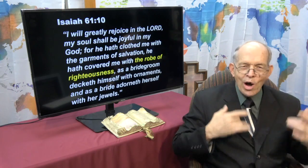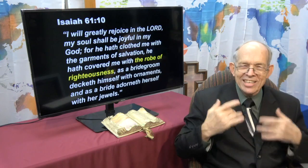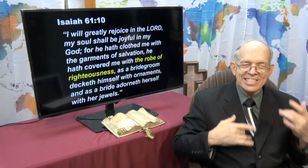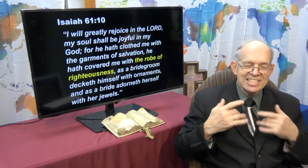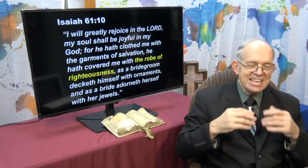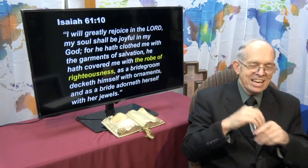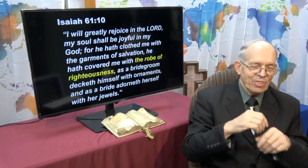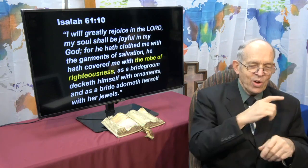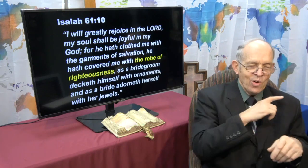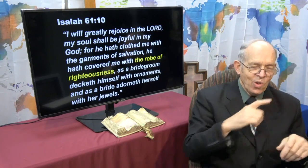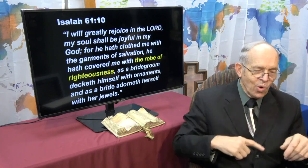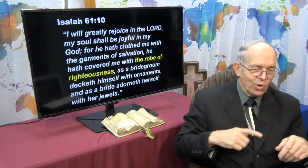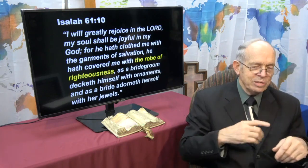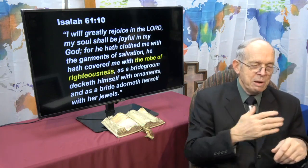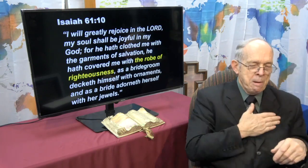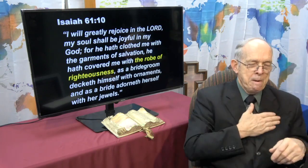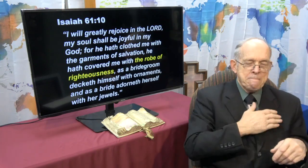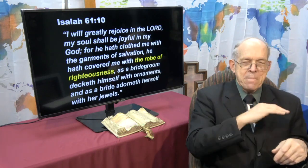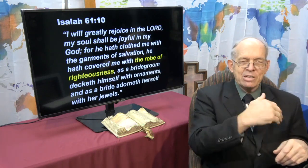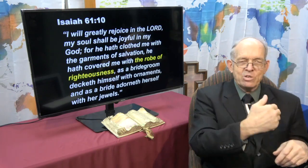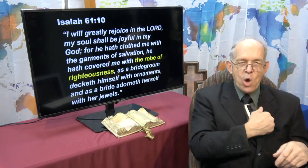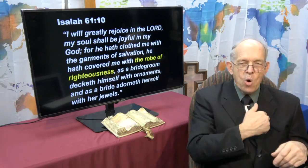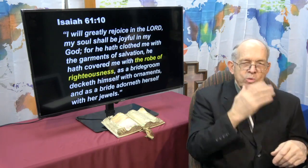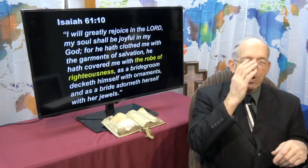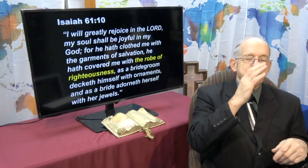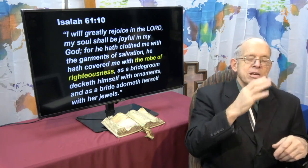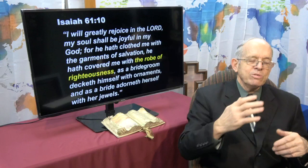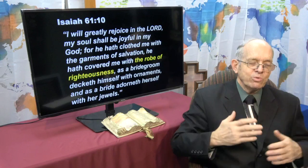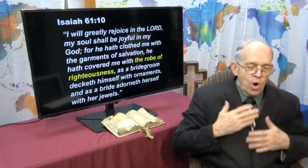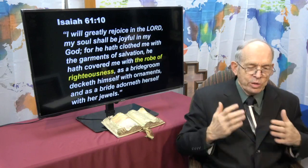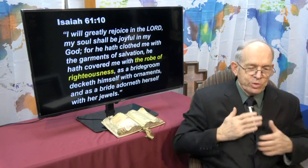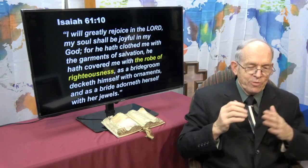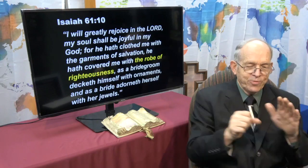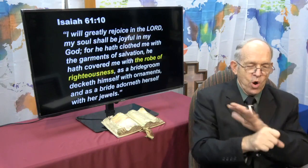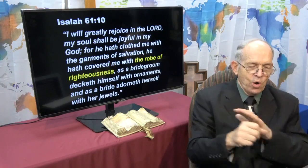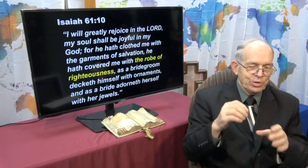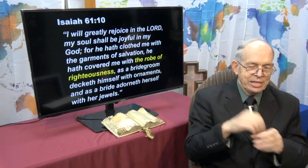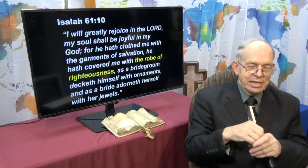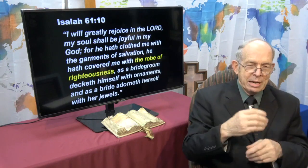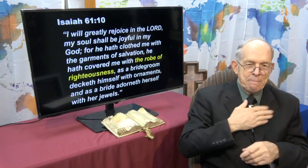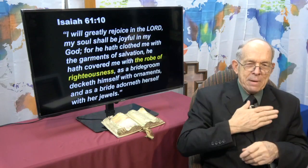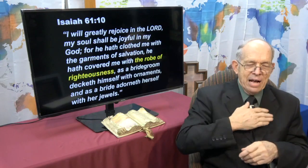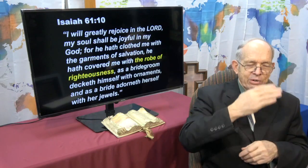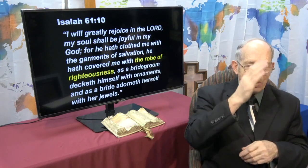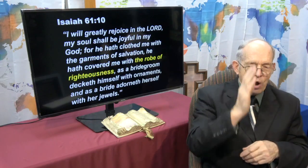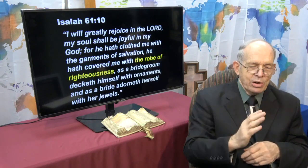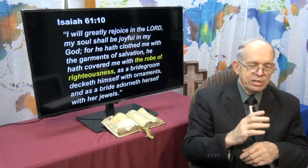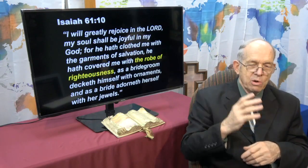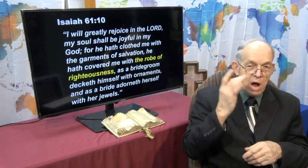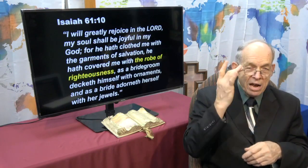rejoice in the Lord. My soul will be joyful in my God,